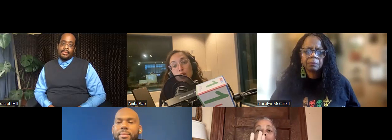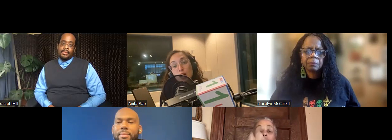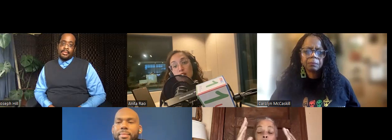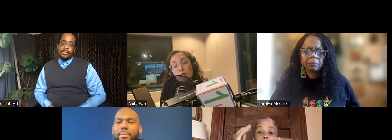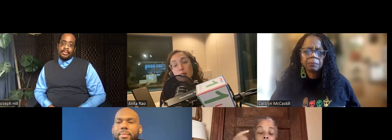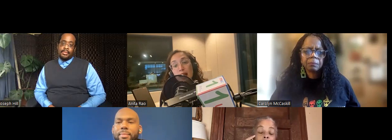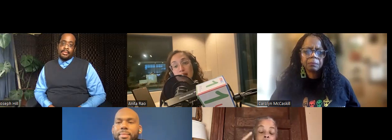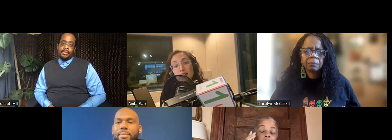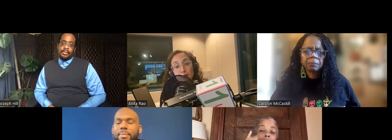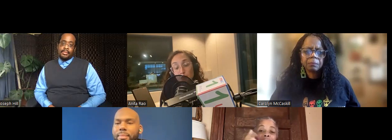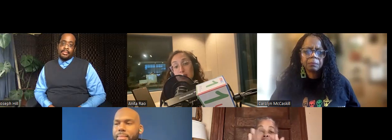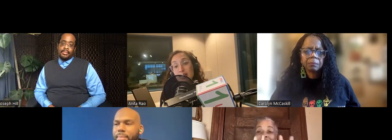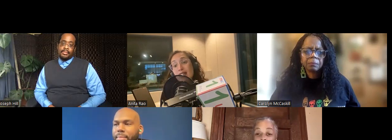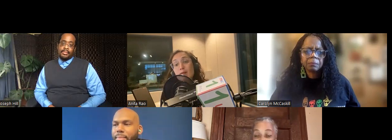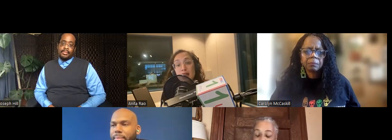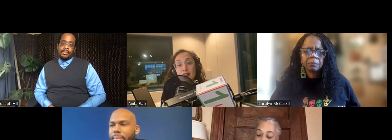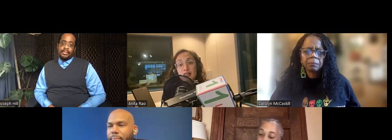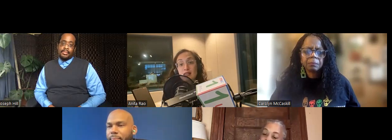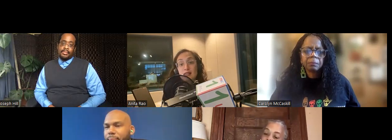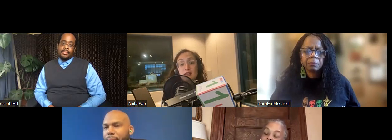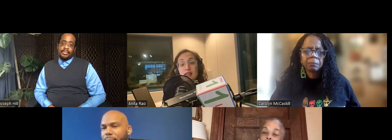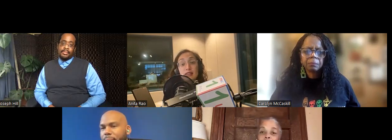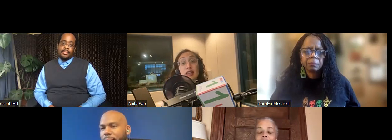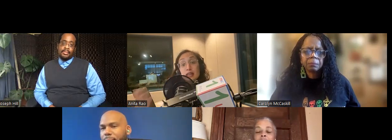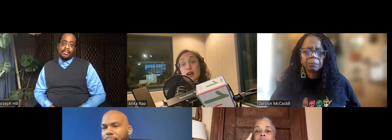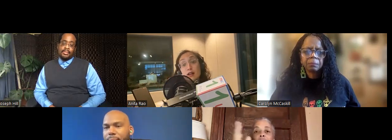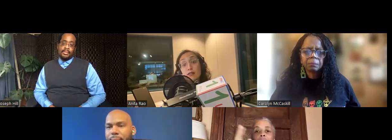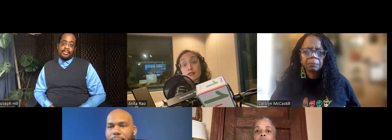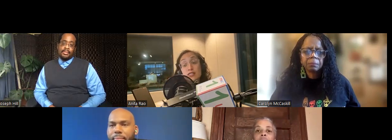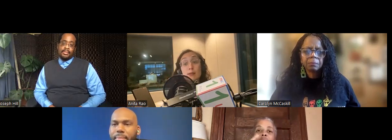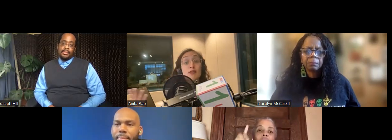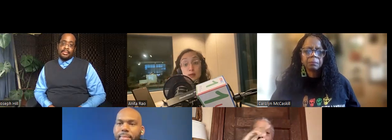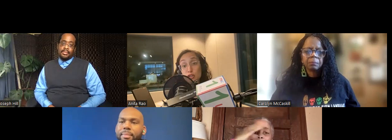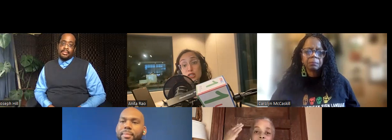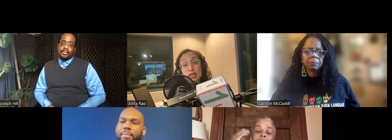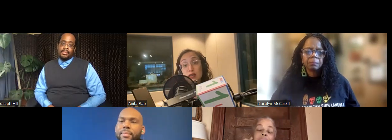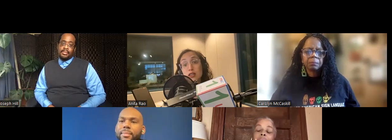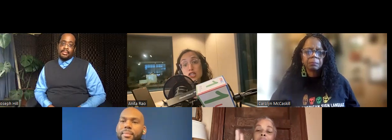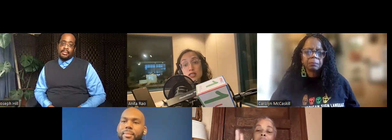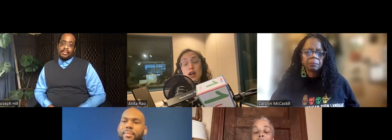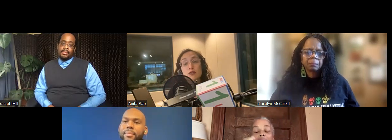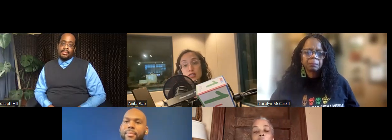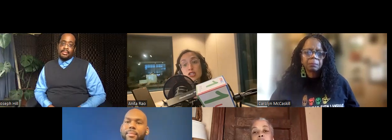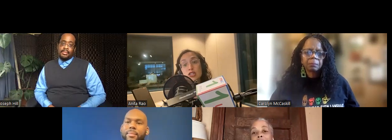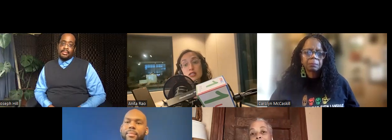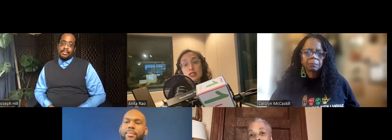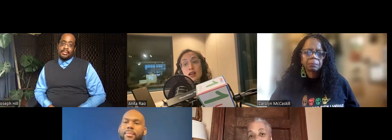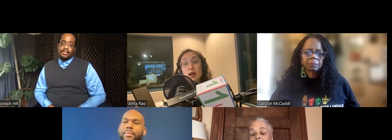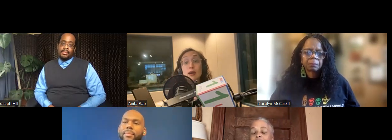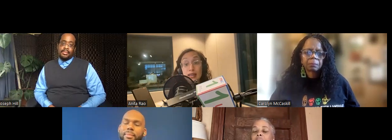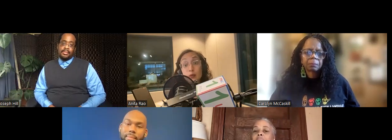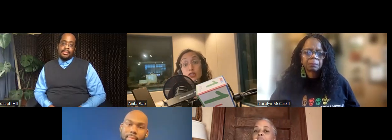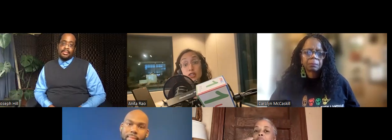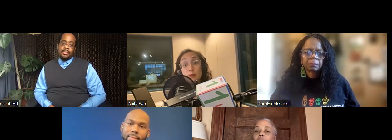future of Black deaf folks and BASL in light of some of the emerging technologies and conversations